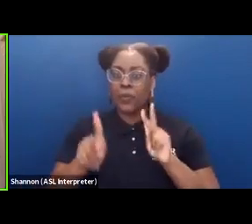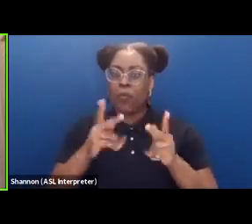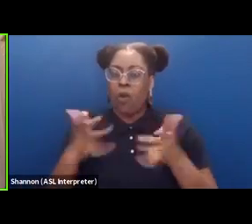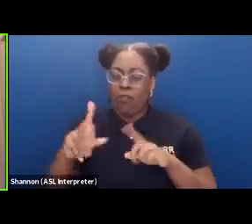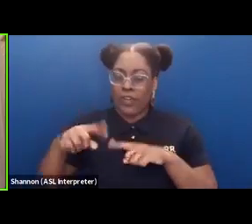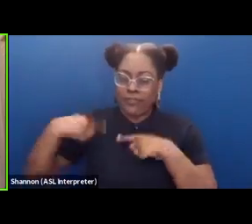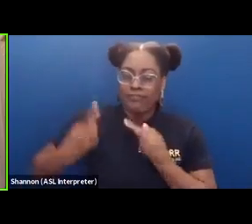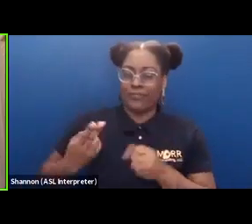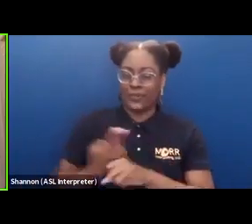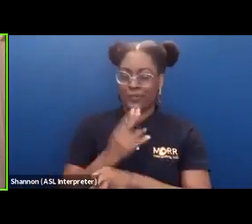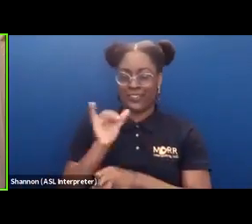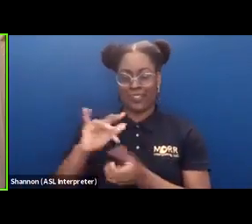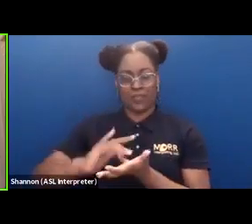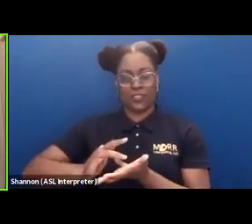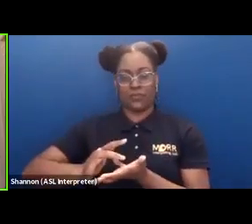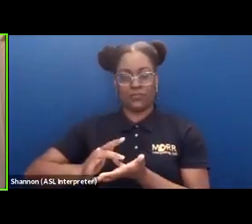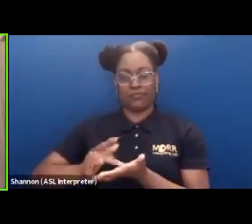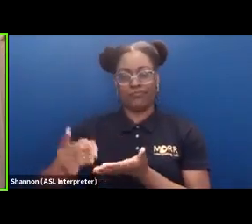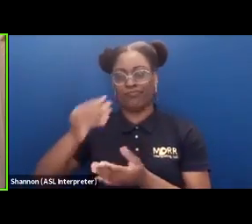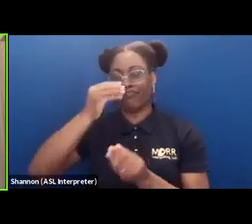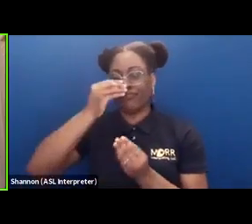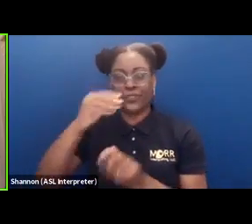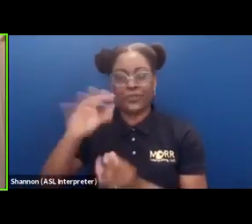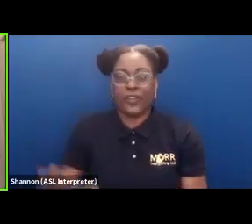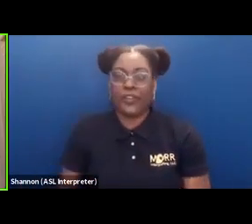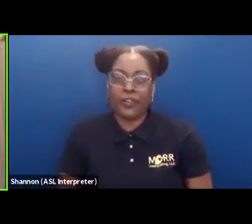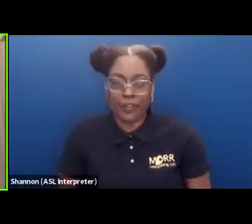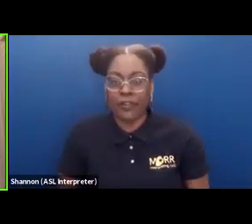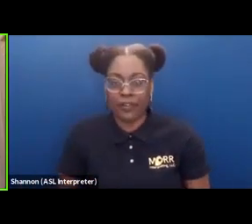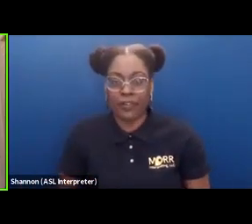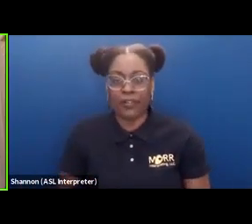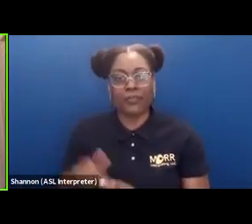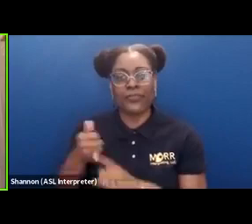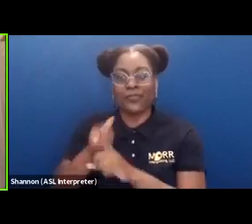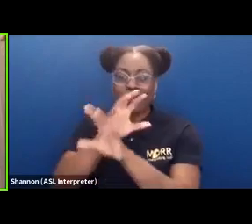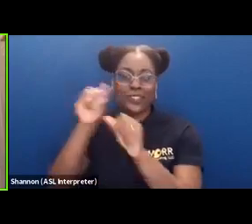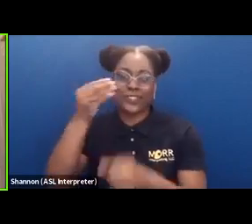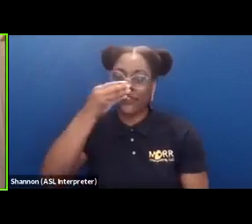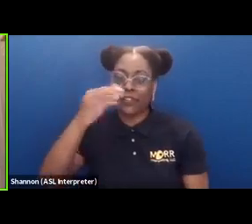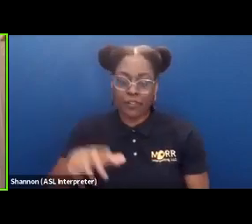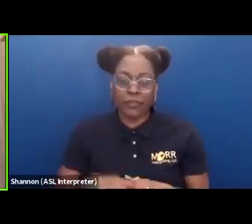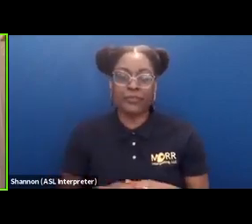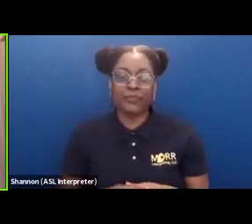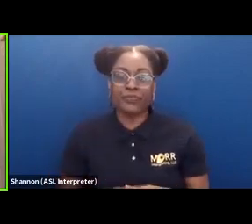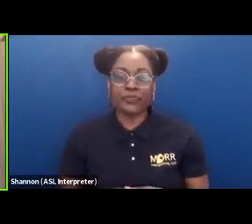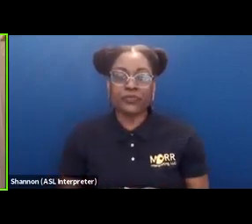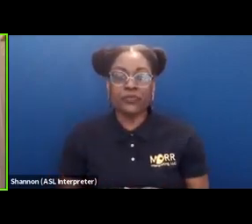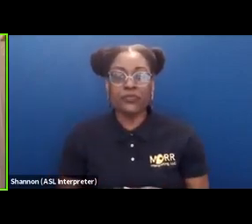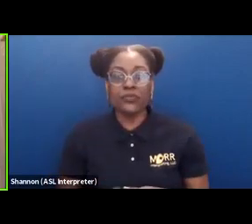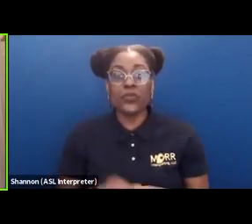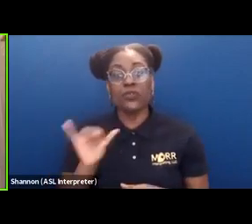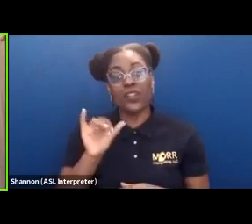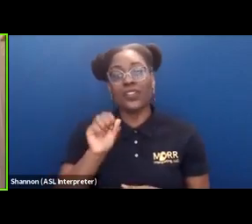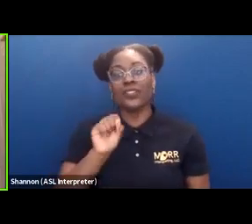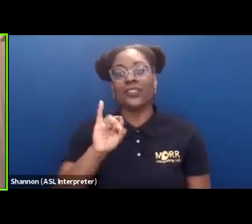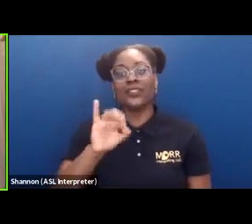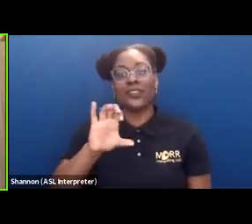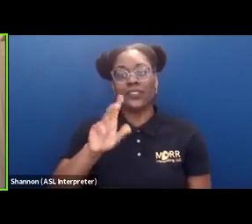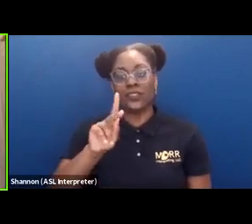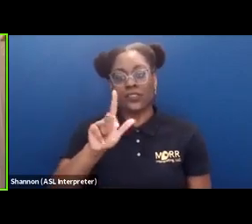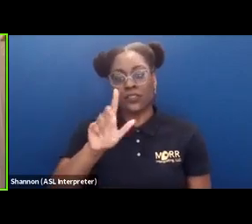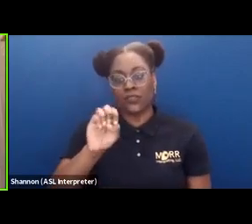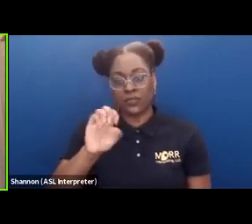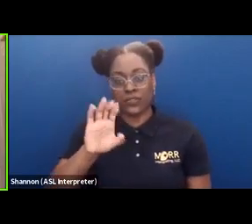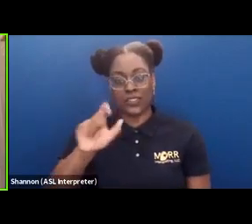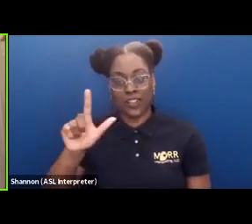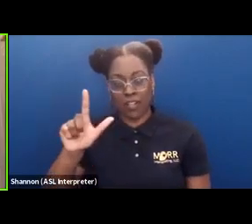convenient and easy to do, exactly because of the people who contract rheumatological diseases, right? Much like sickle cell, lupus is associated